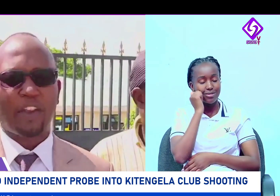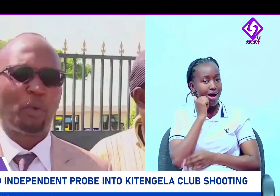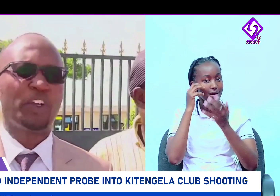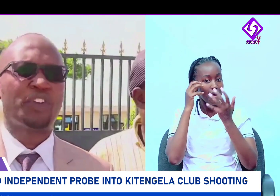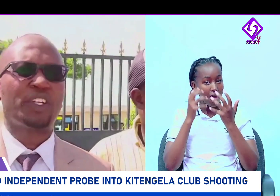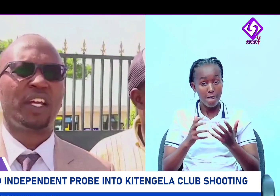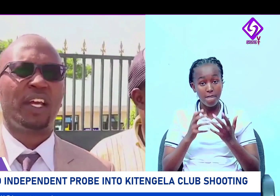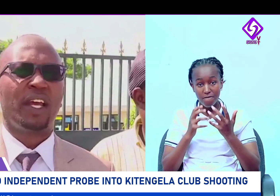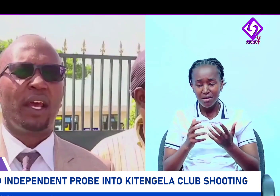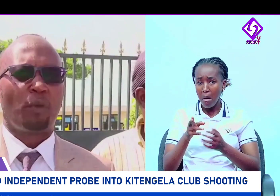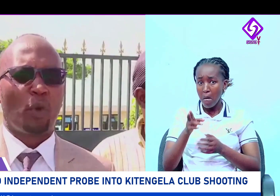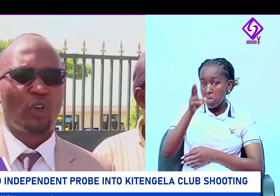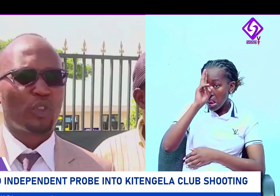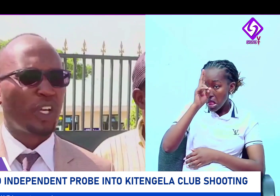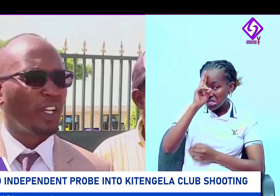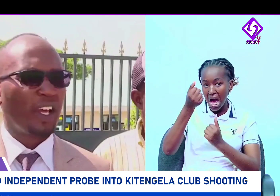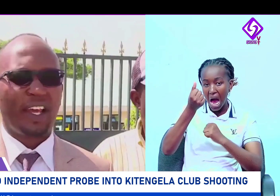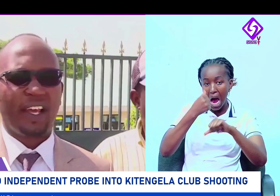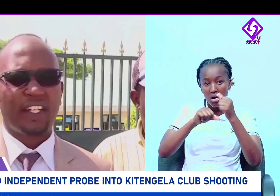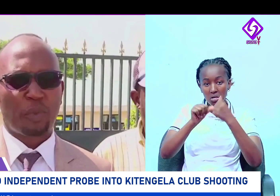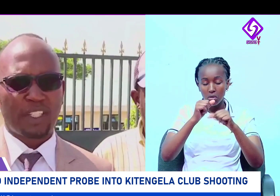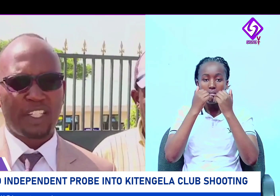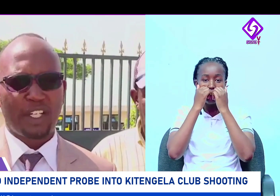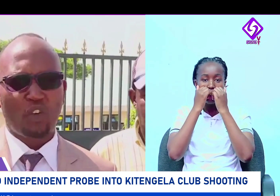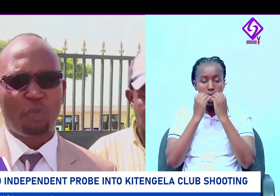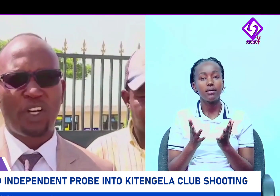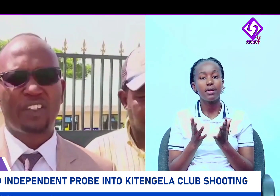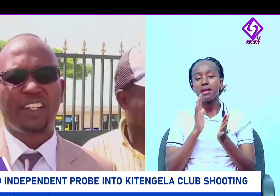the police. We want to tell the Inspector General of Police and the